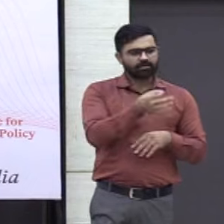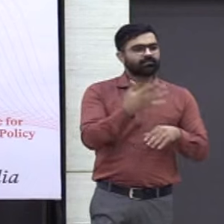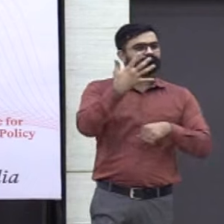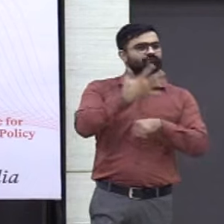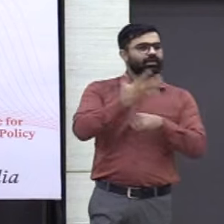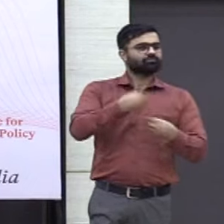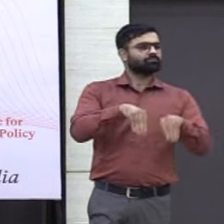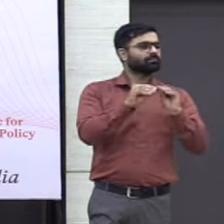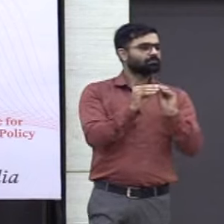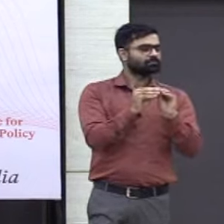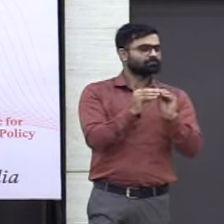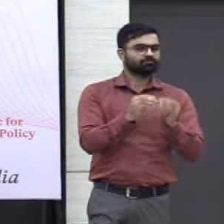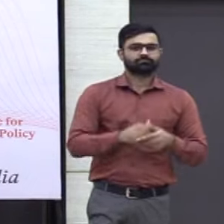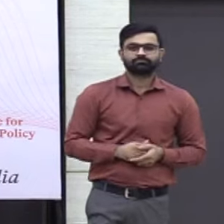5 days.